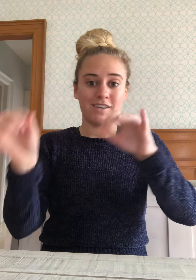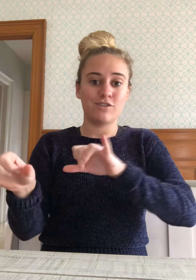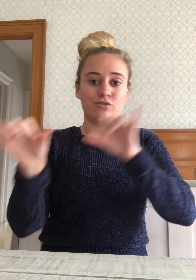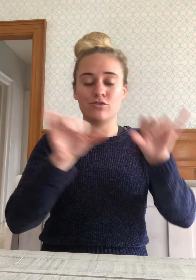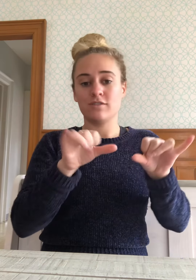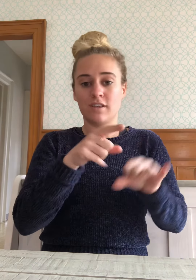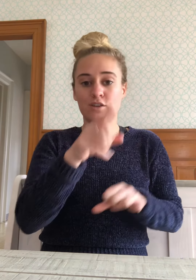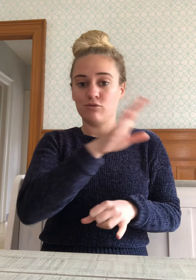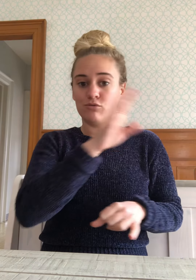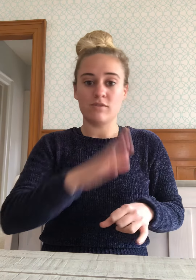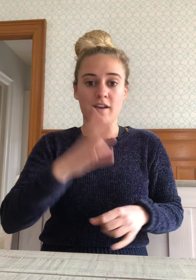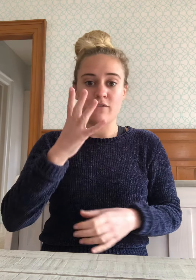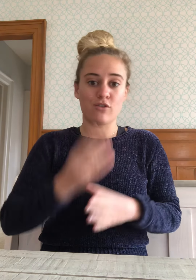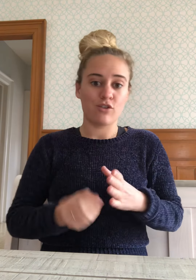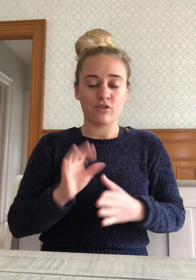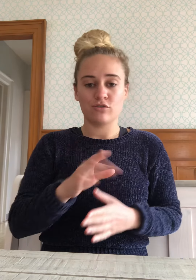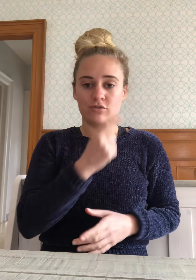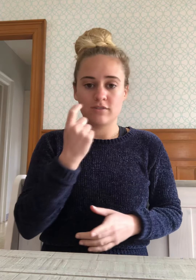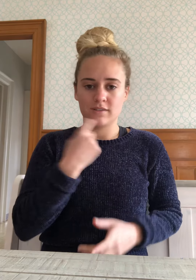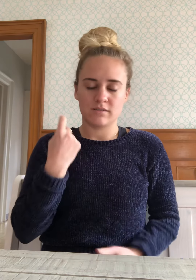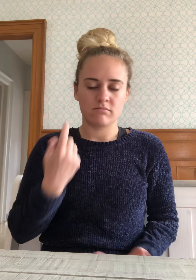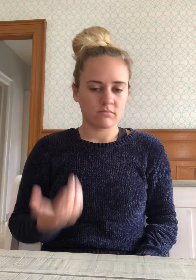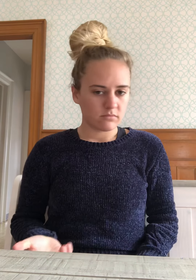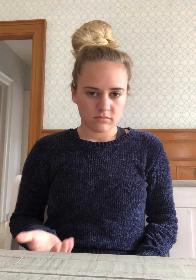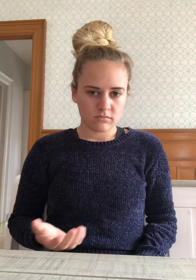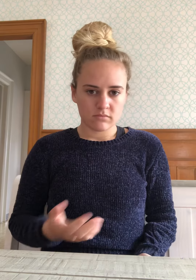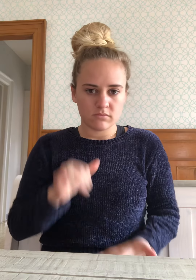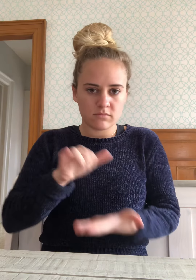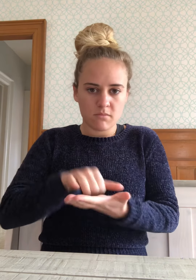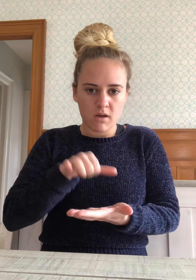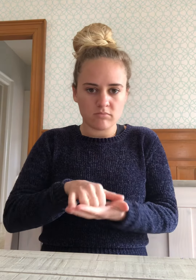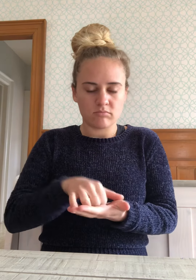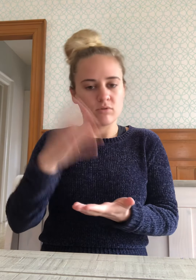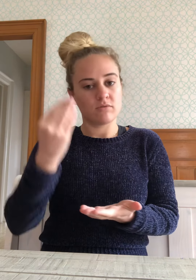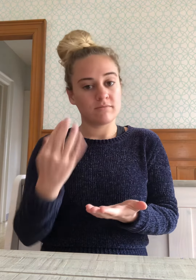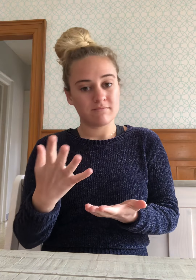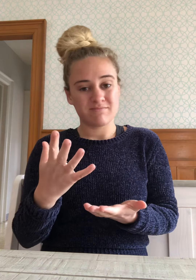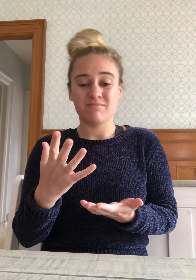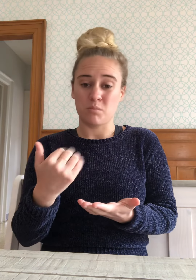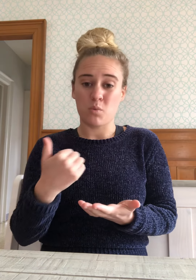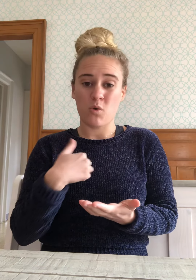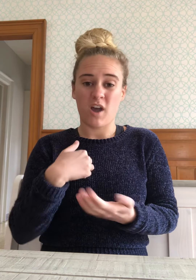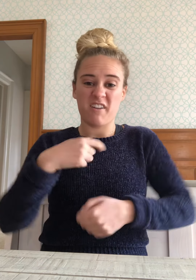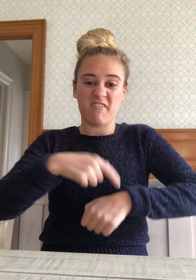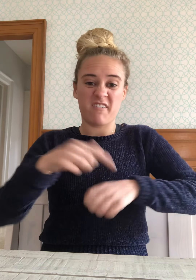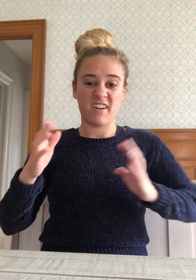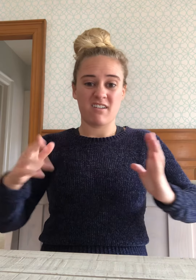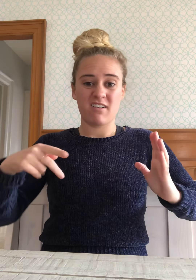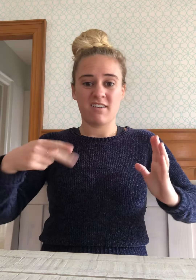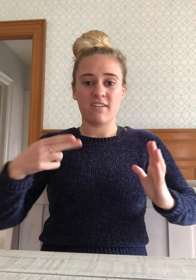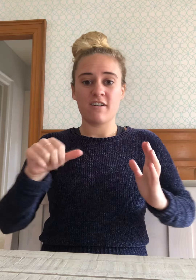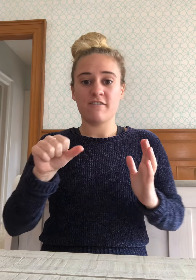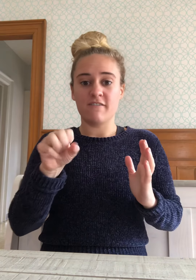one. It's unrealistic. Let them know there's an adaptation phase, that there may be some adjustments